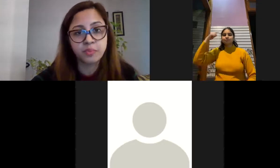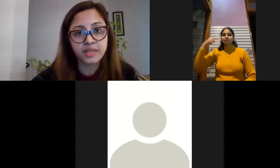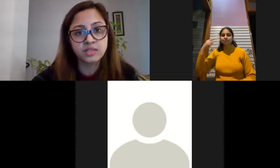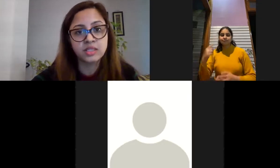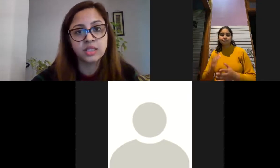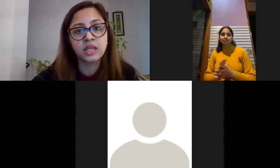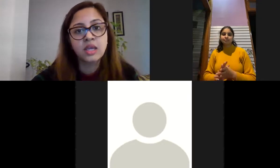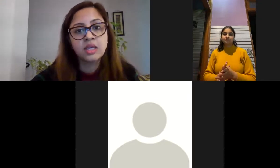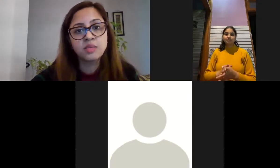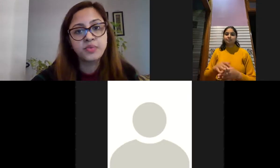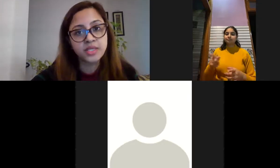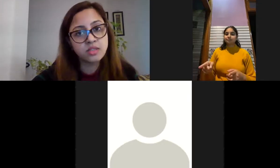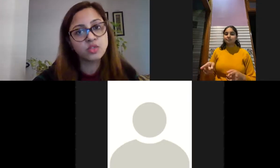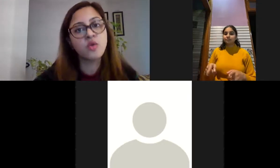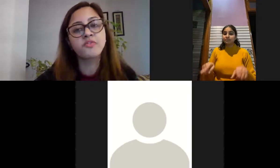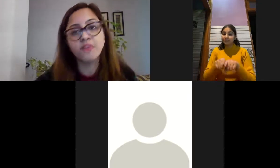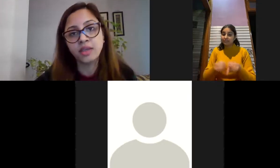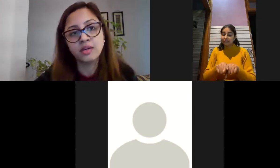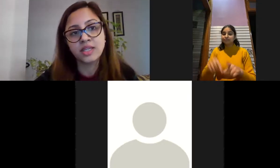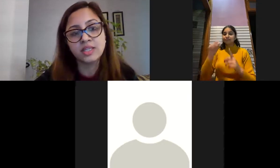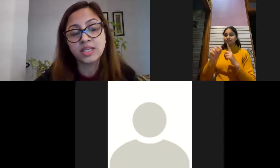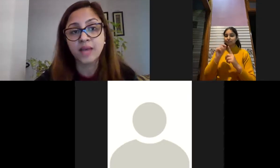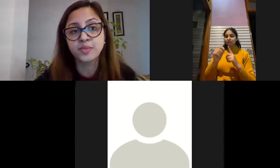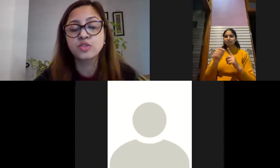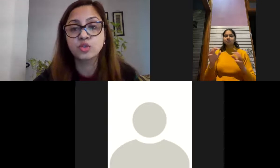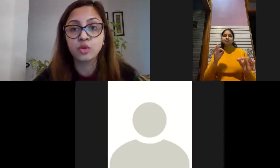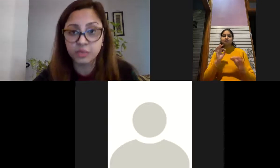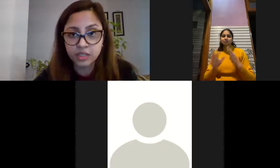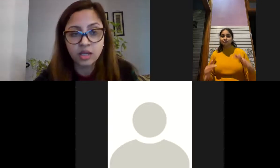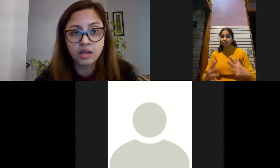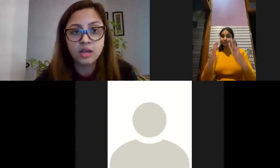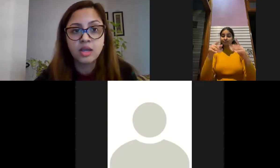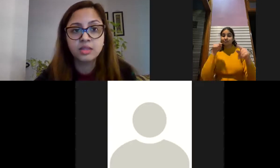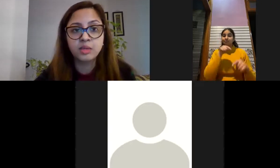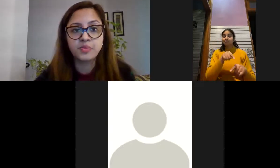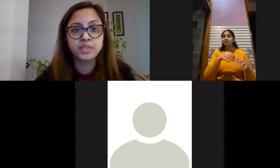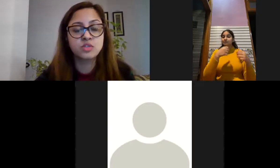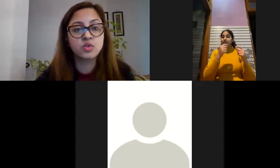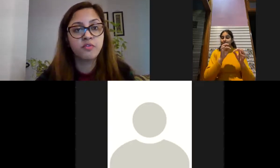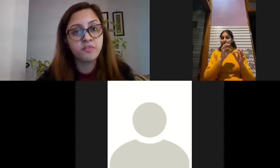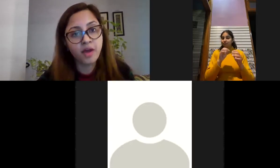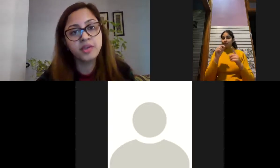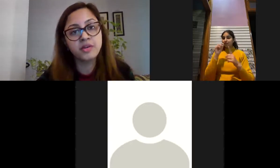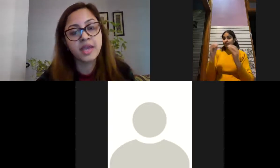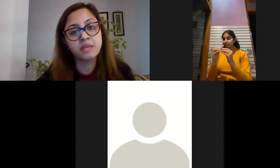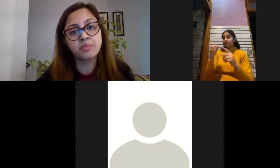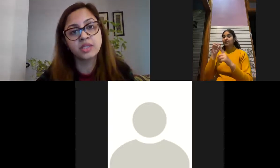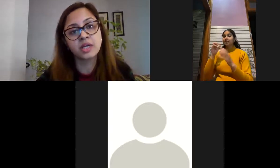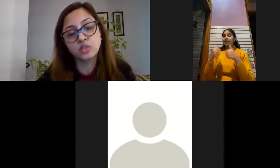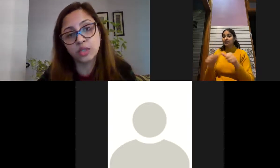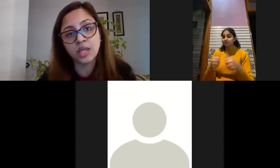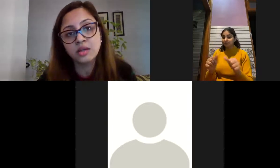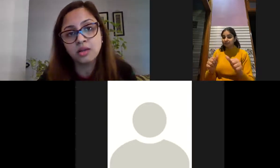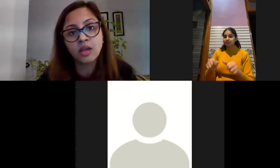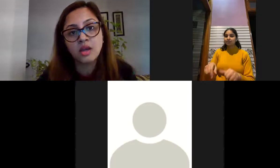same propensity. The presence of fire in the absence of Bertha, the presence of fire and